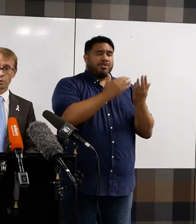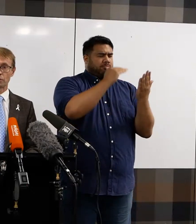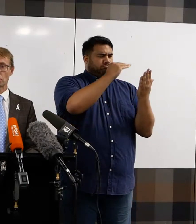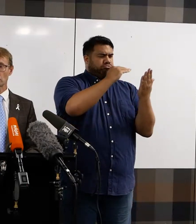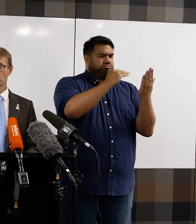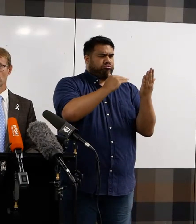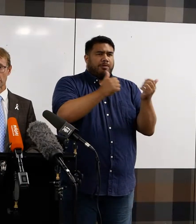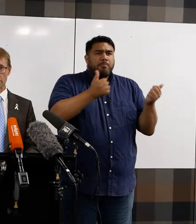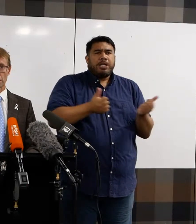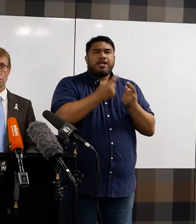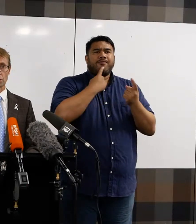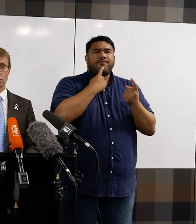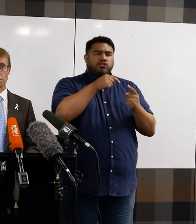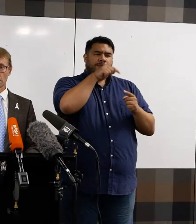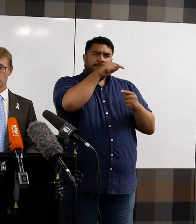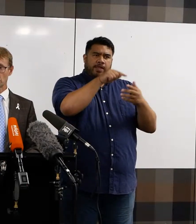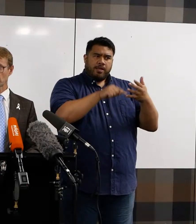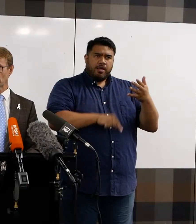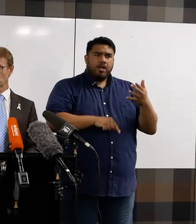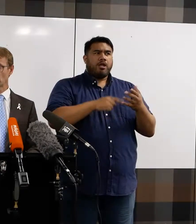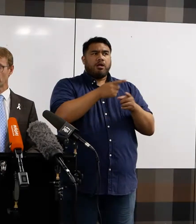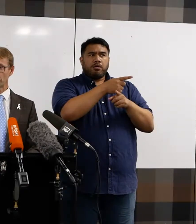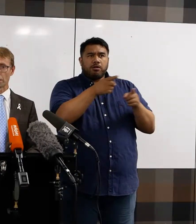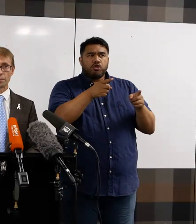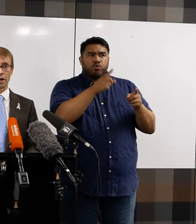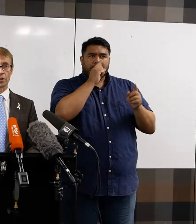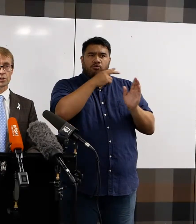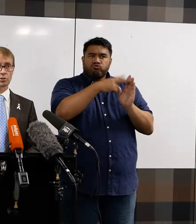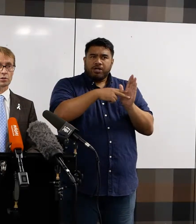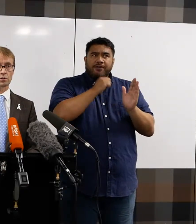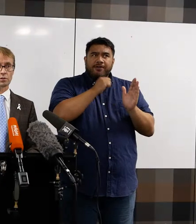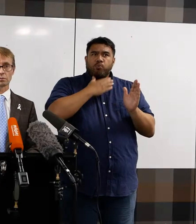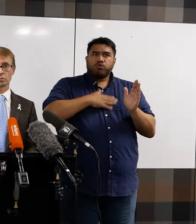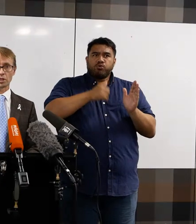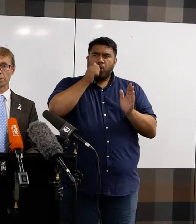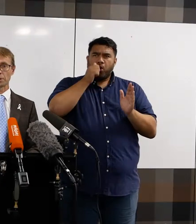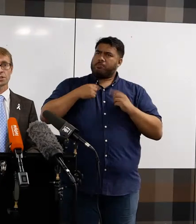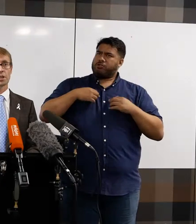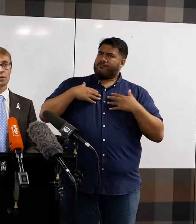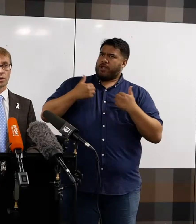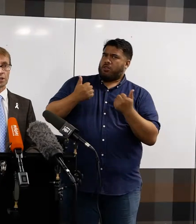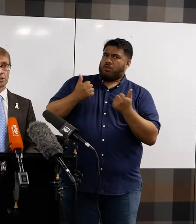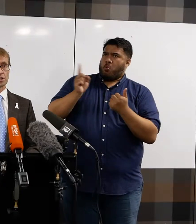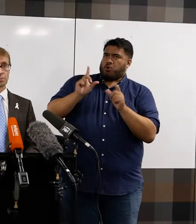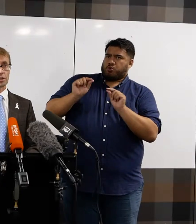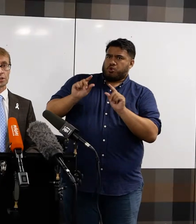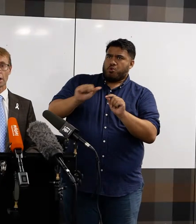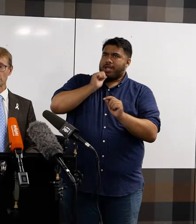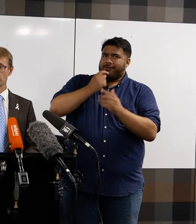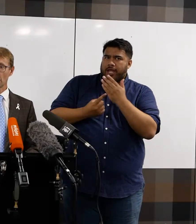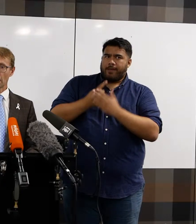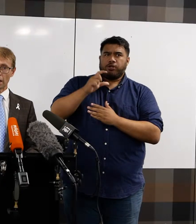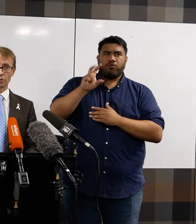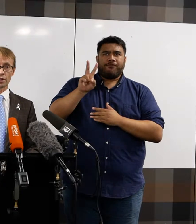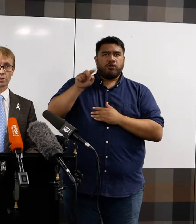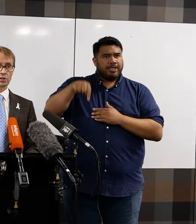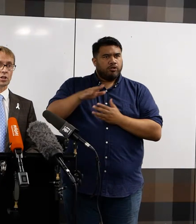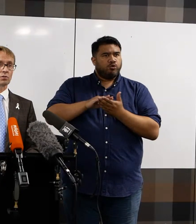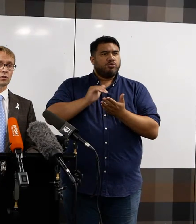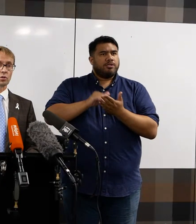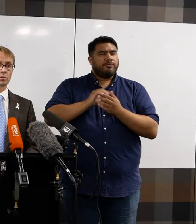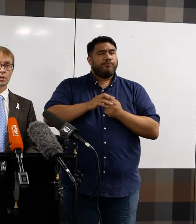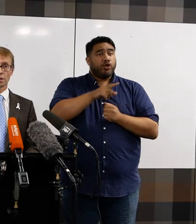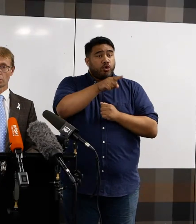health professionals and other clinicians. She's just going to talk briefly about the sort of what happens when we get a suspected case, and then